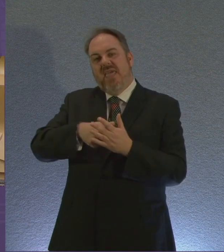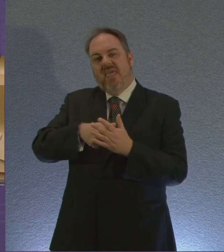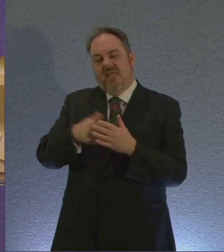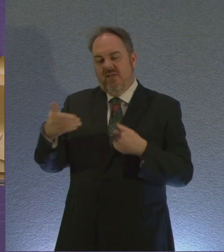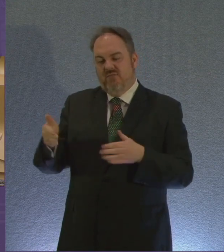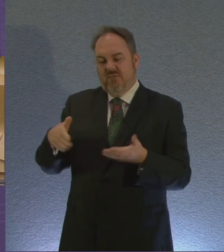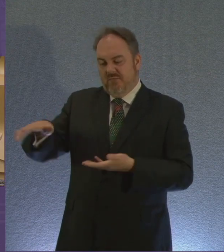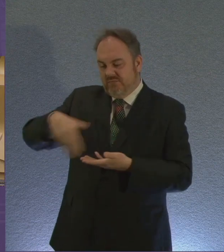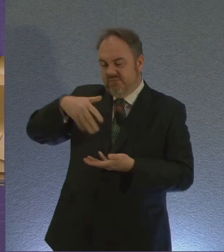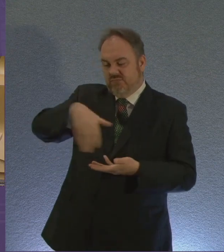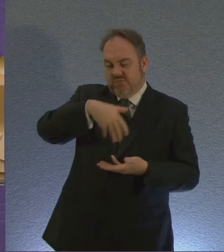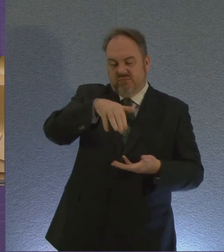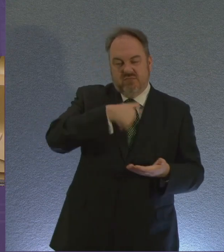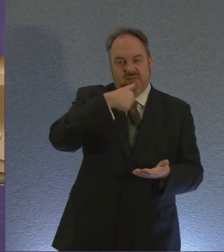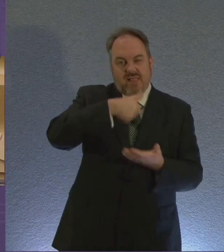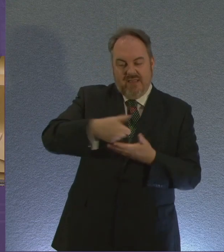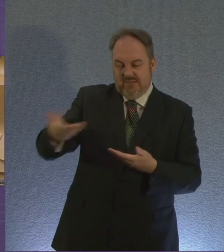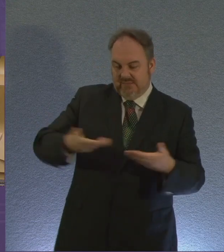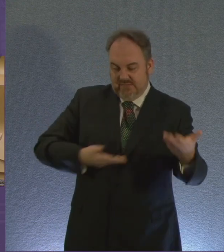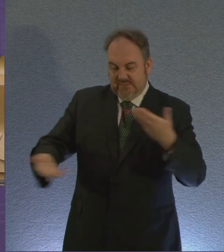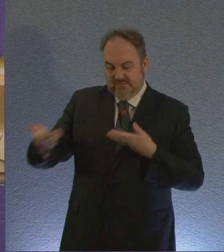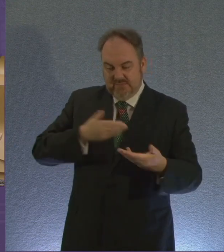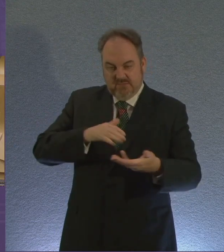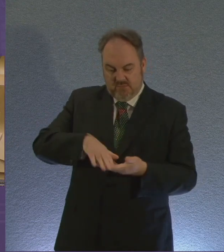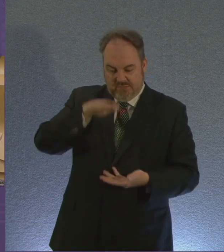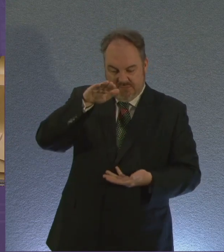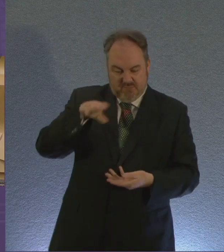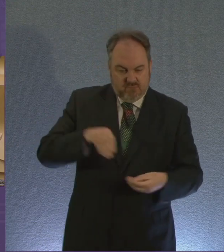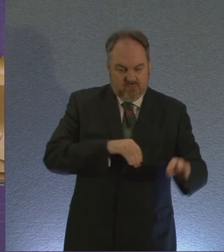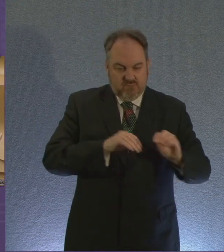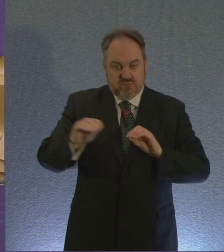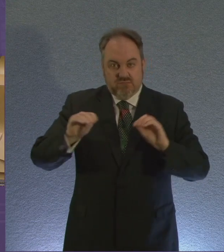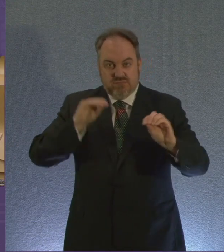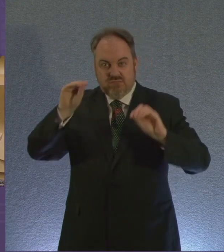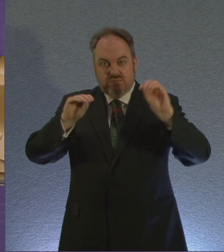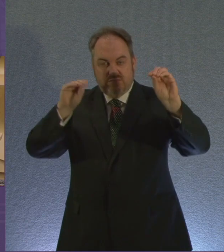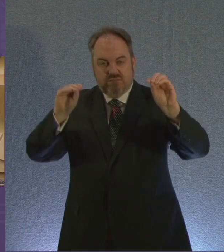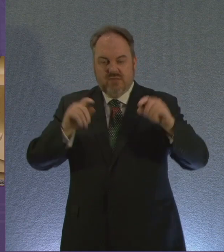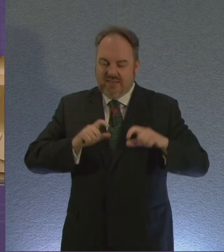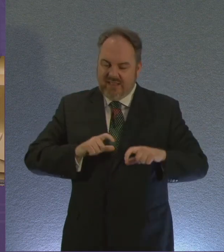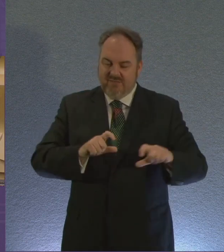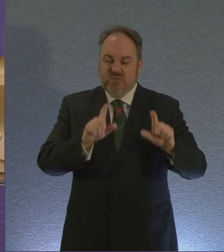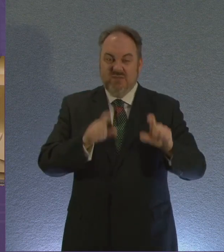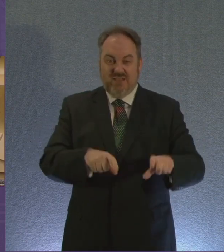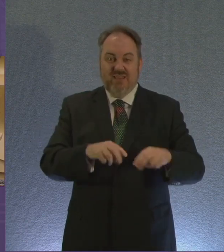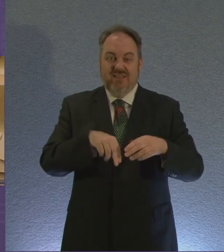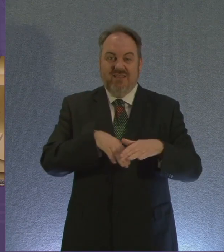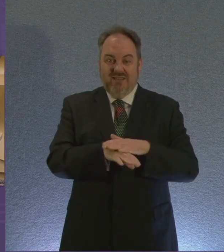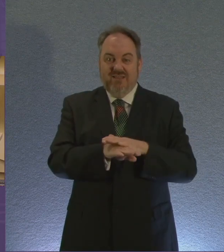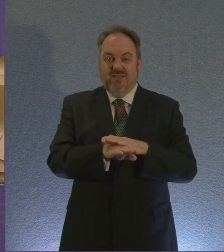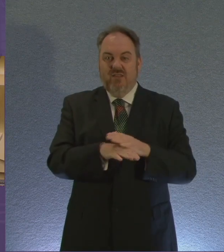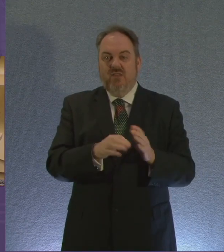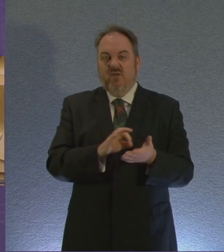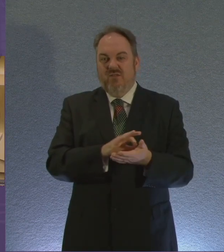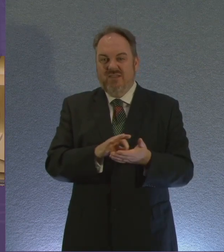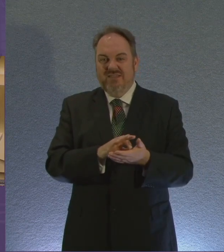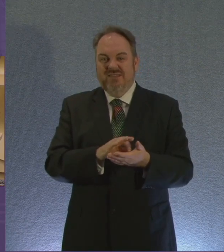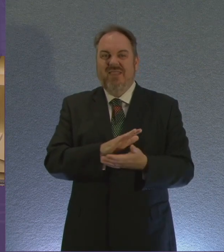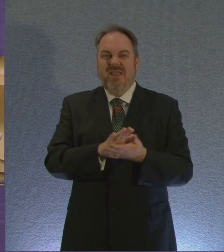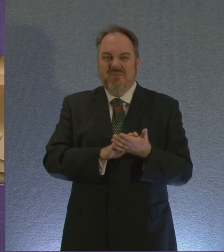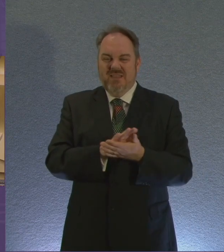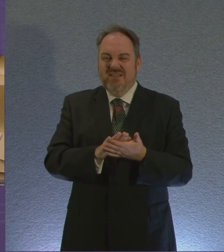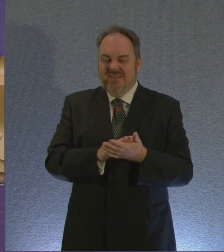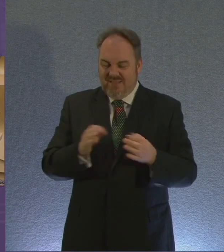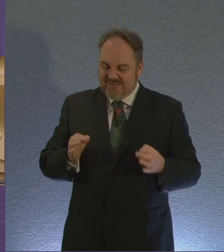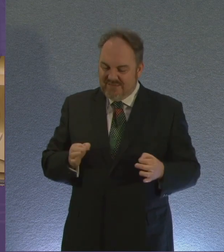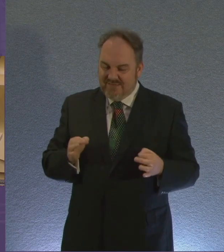still processing as required. This means that the system is not as efficient as it usually is, but